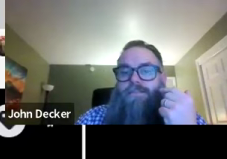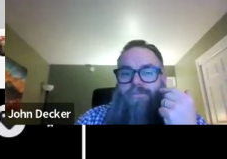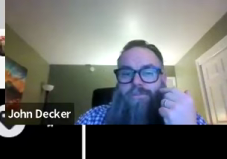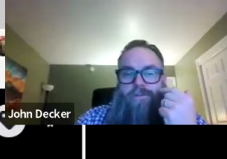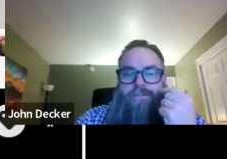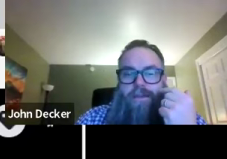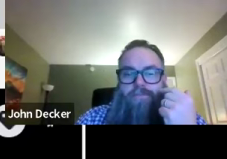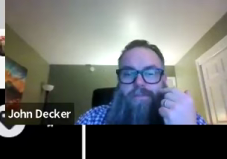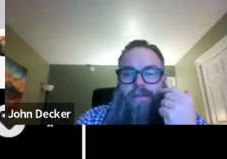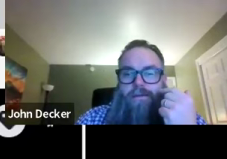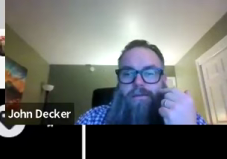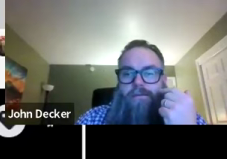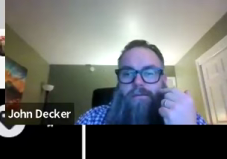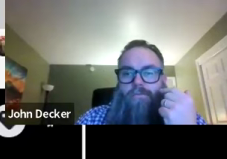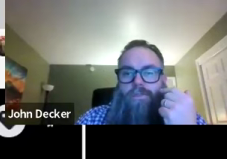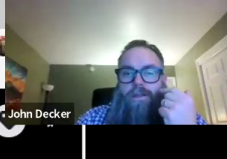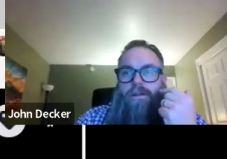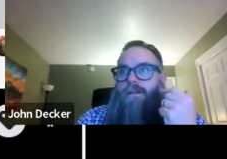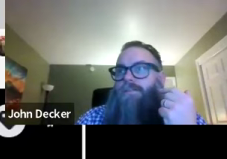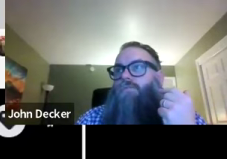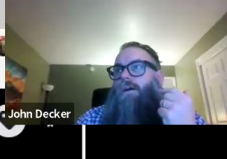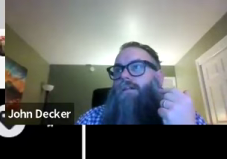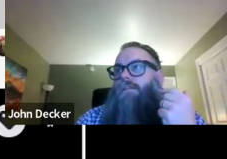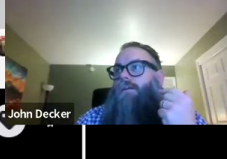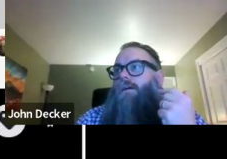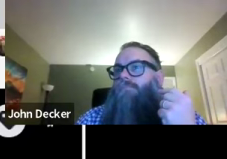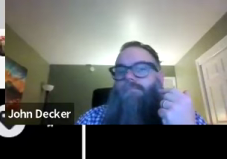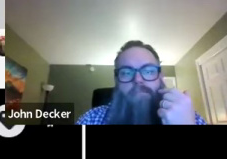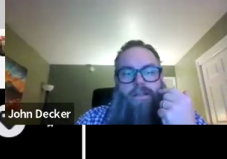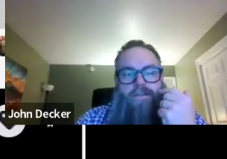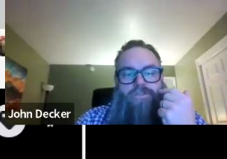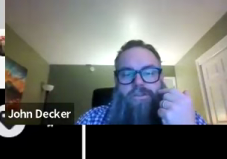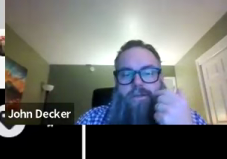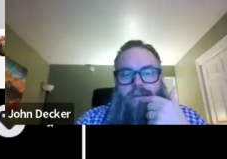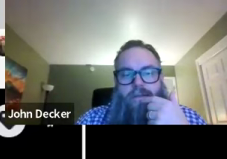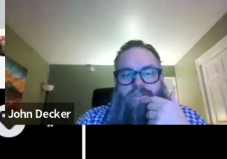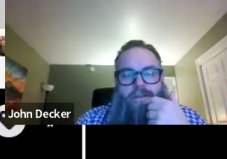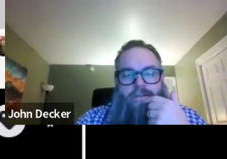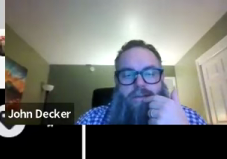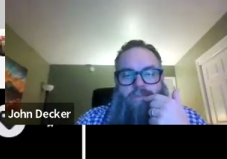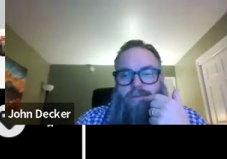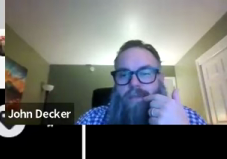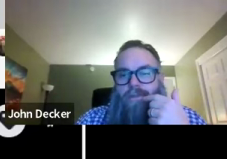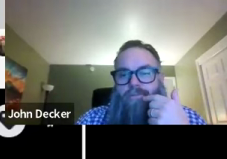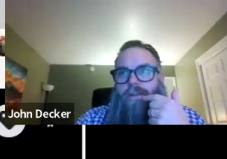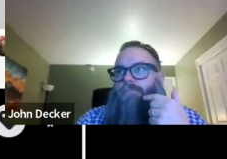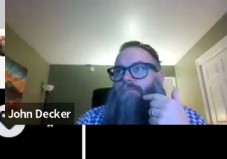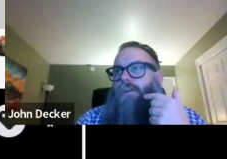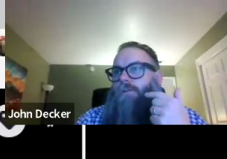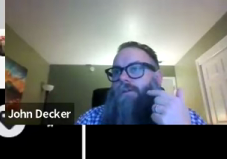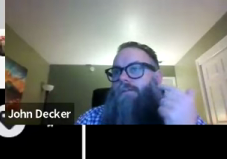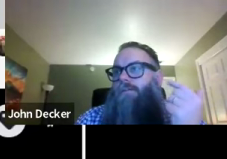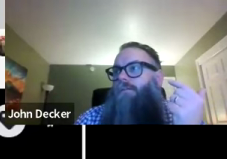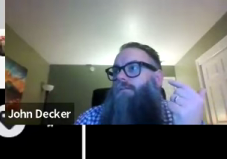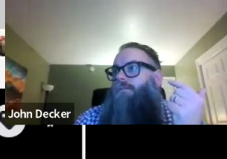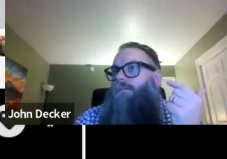And we had several of our staff that were there as well. Alejandra and Shauna, you guys were able to make it over there?